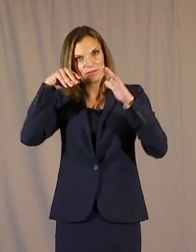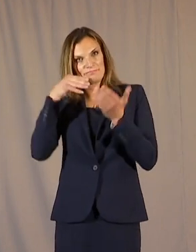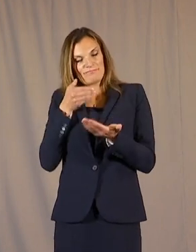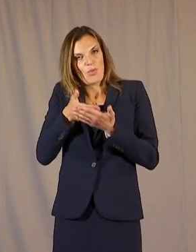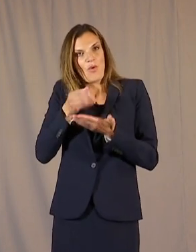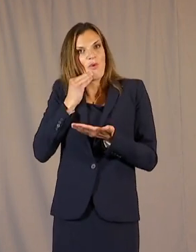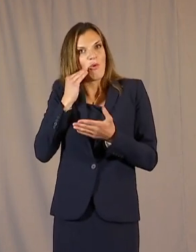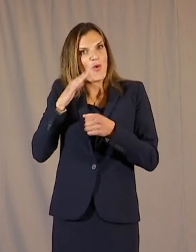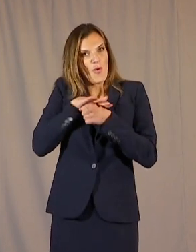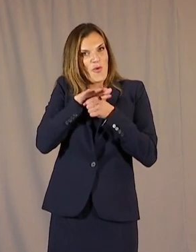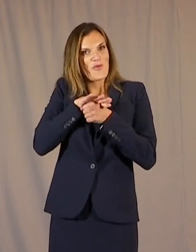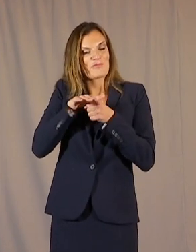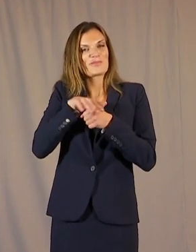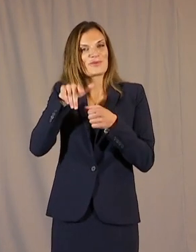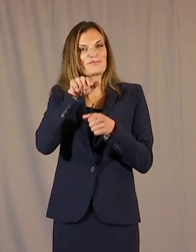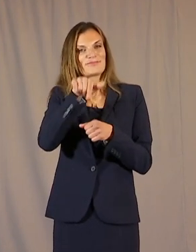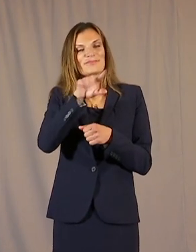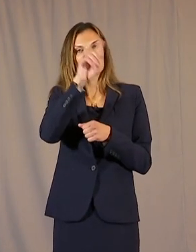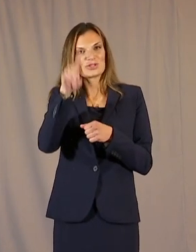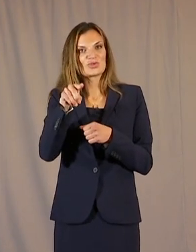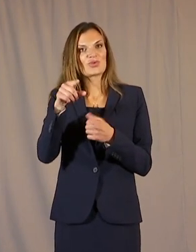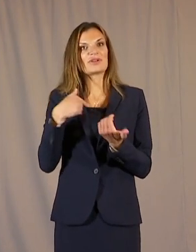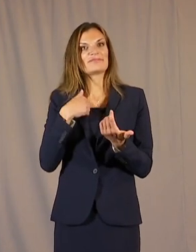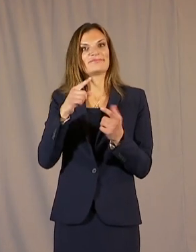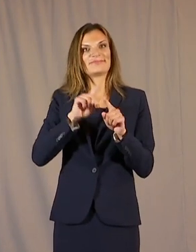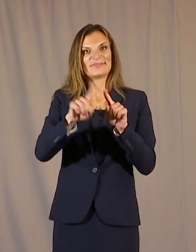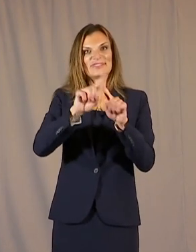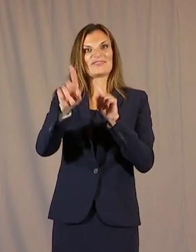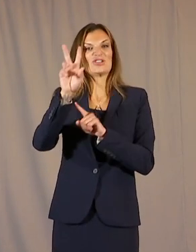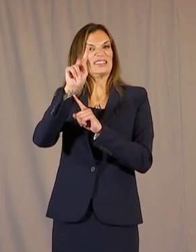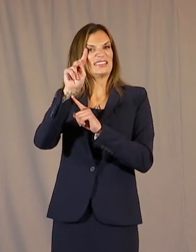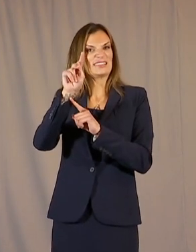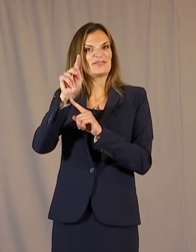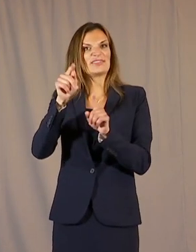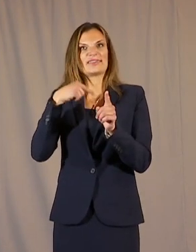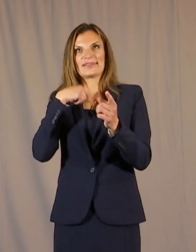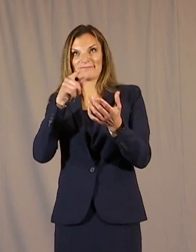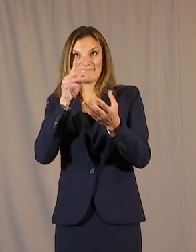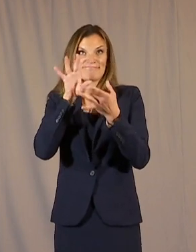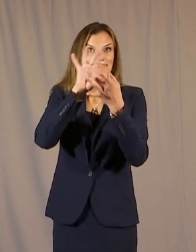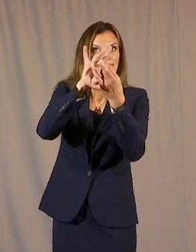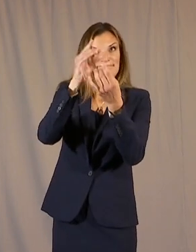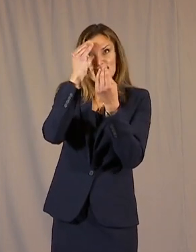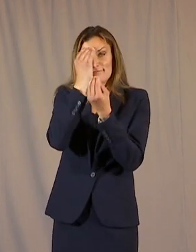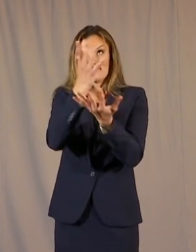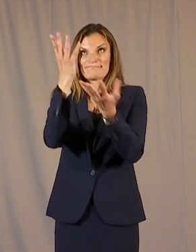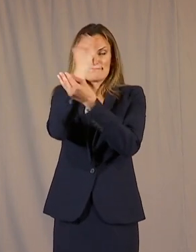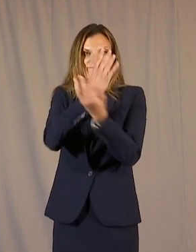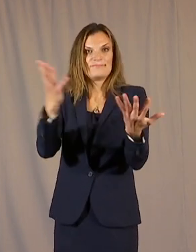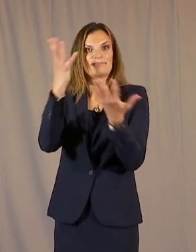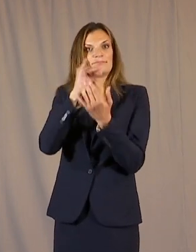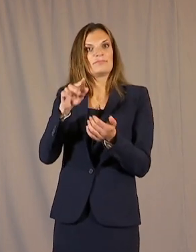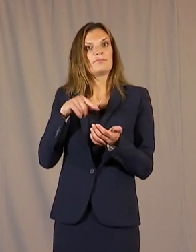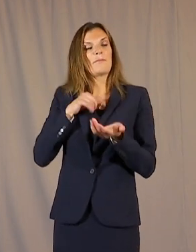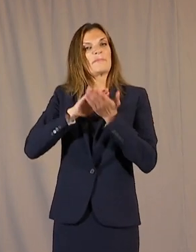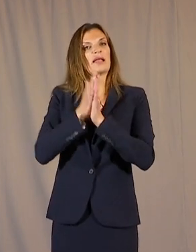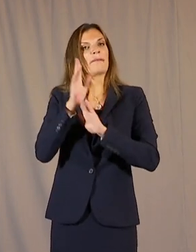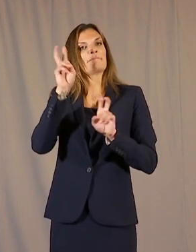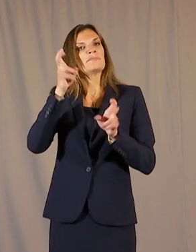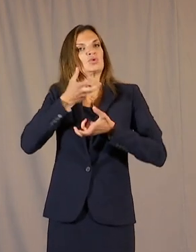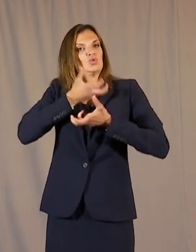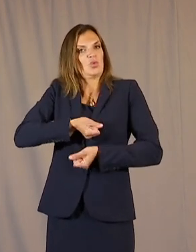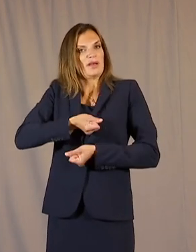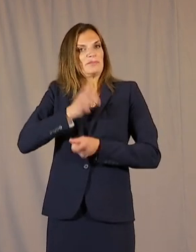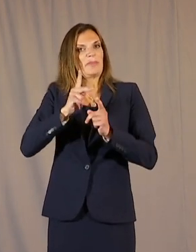Public TV, 400,000 people to message as trusted messengers in this